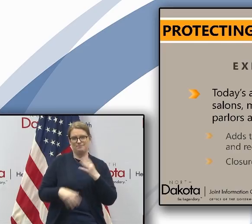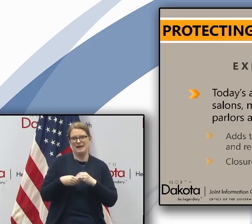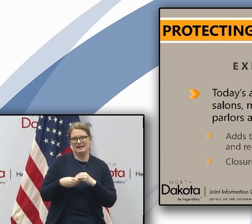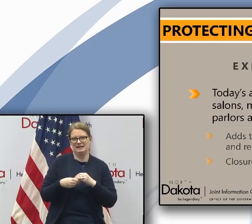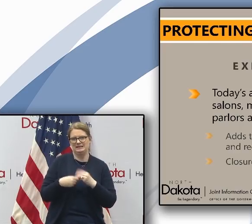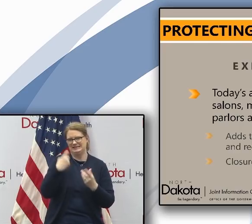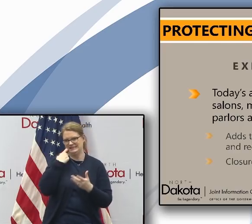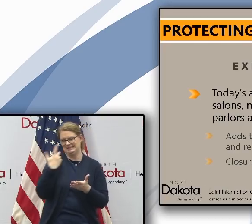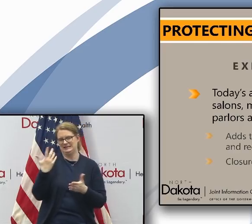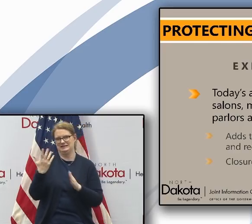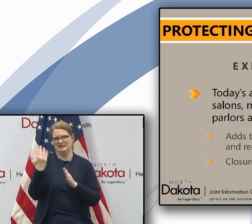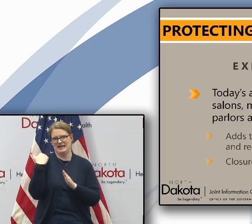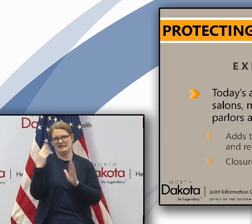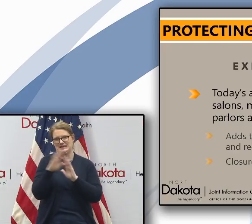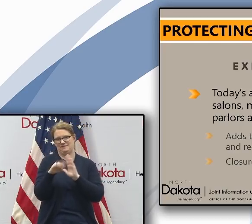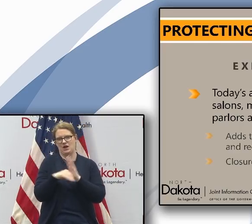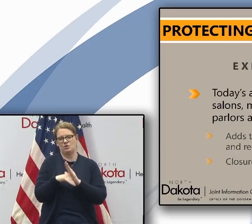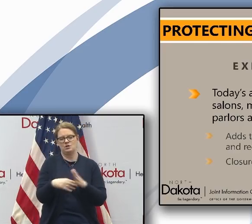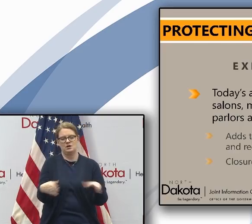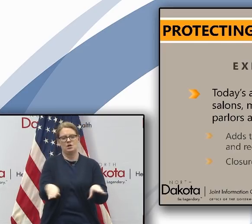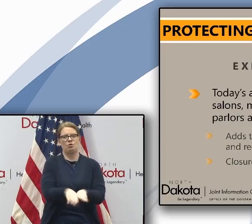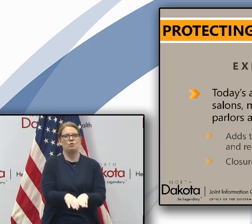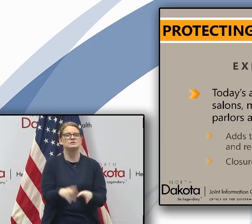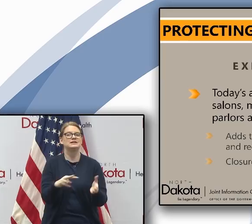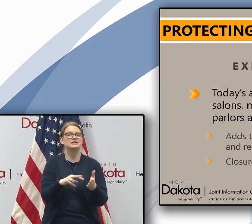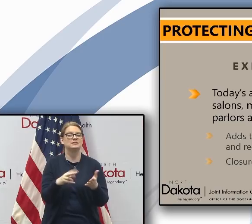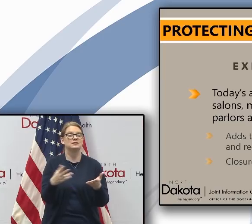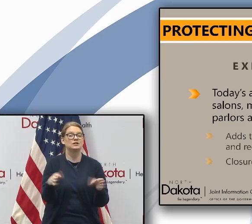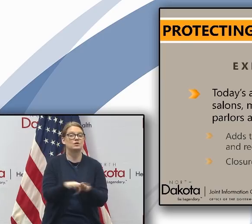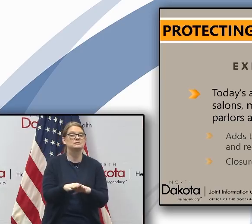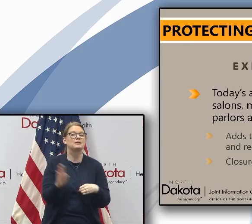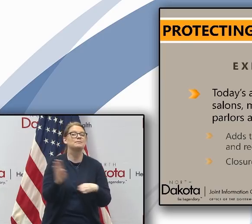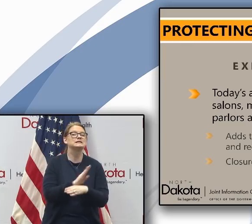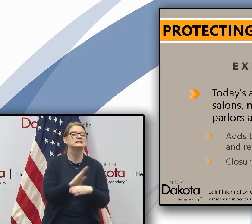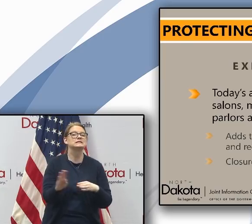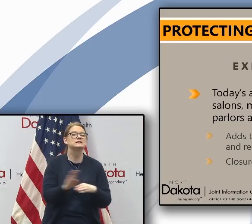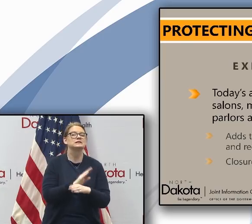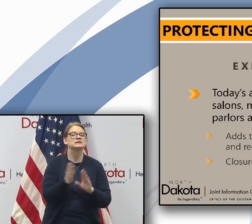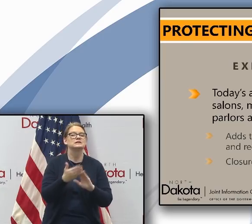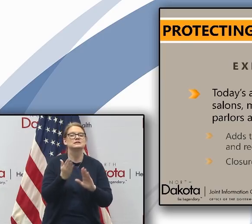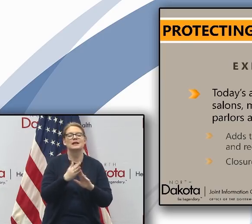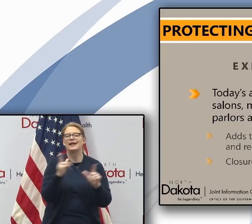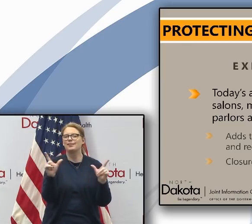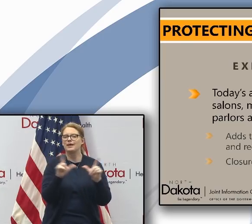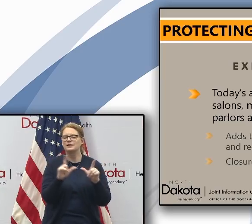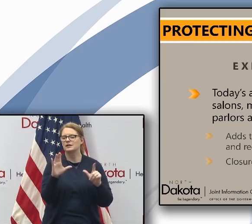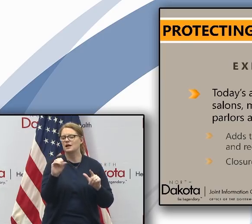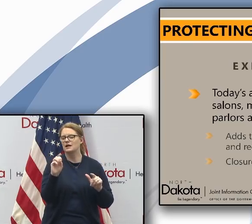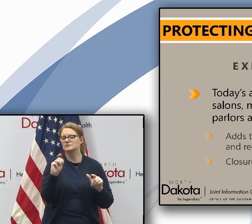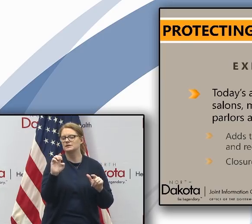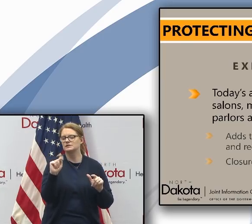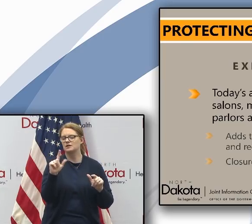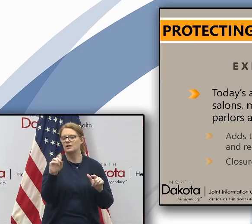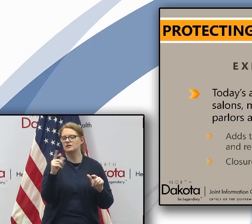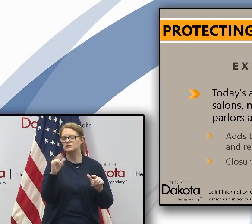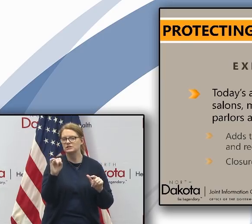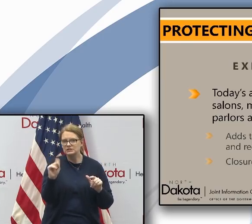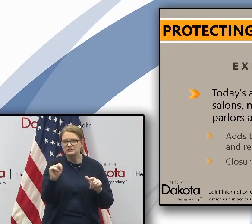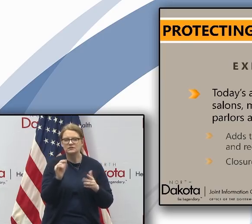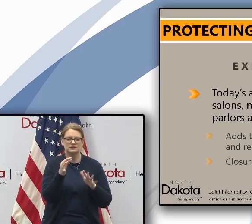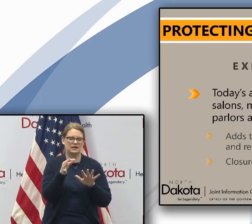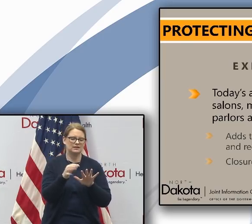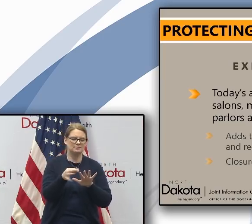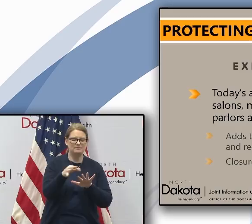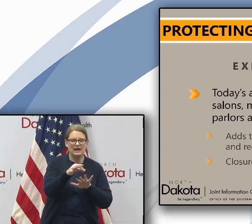in the last half hour, directing the closure of all businesses that are operated by licensed cosmetologists. That includes